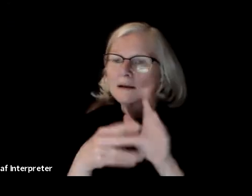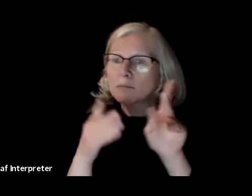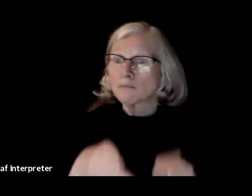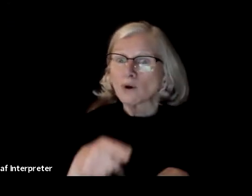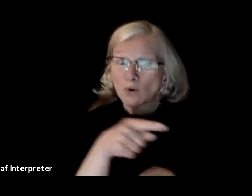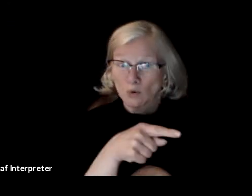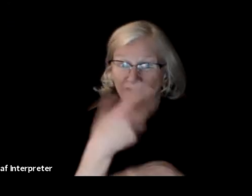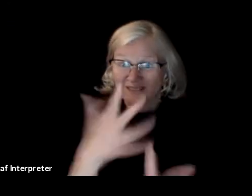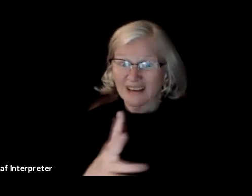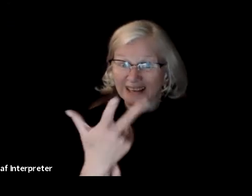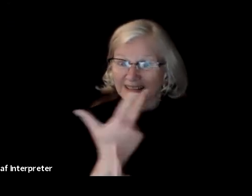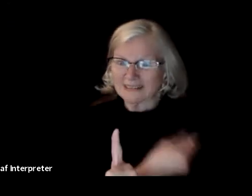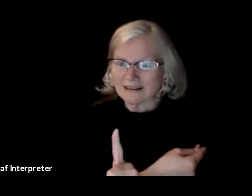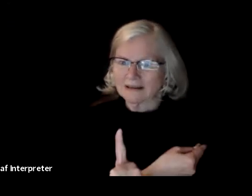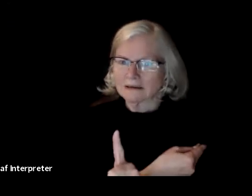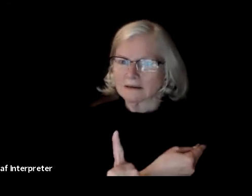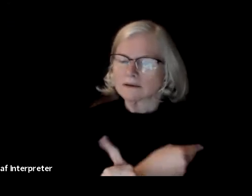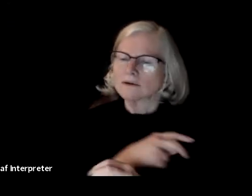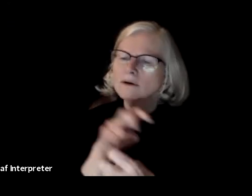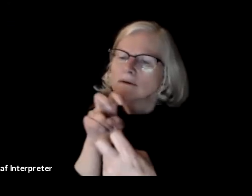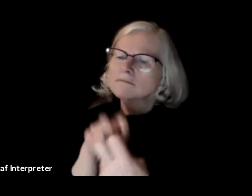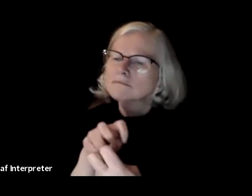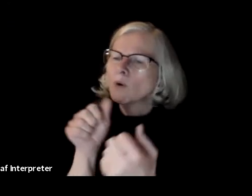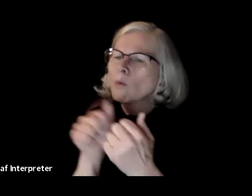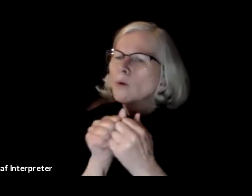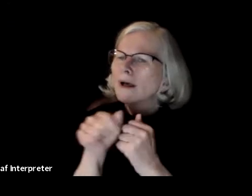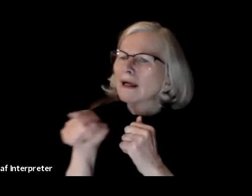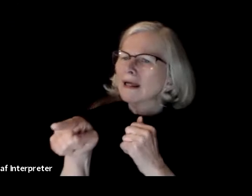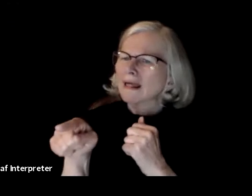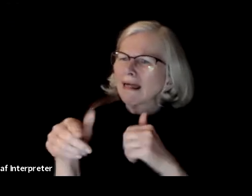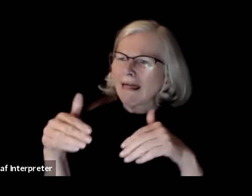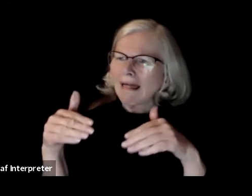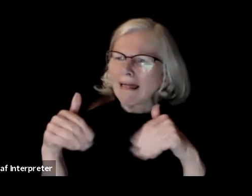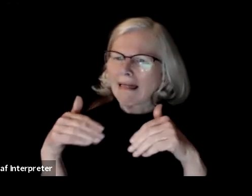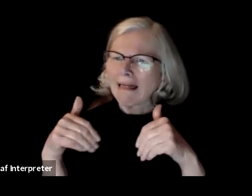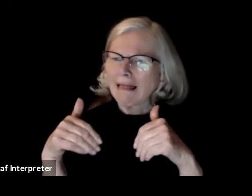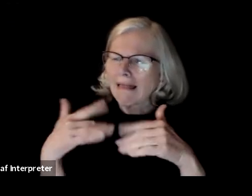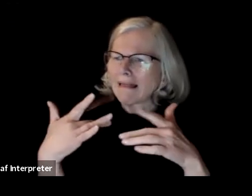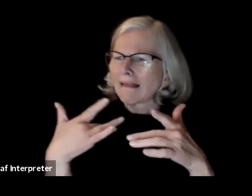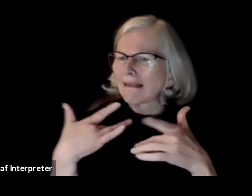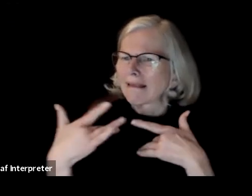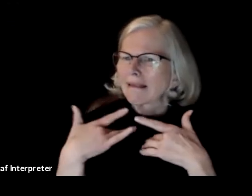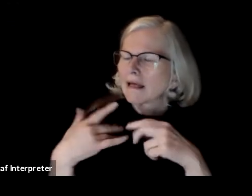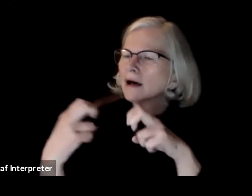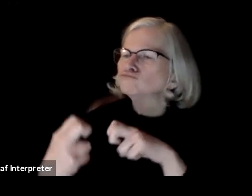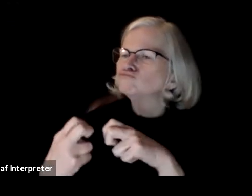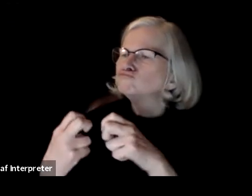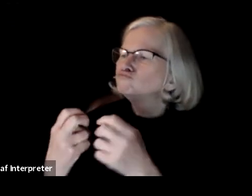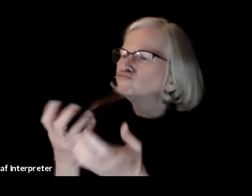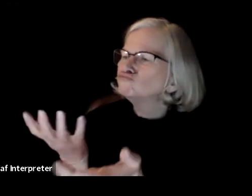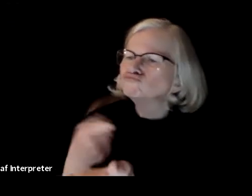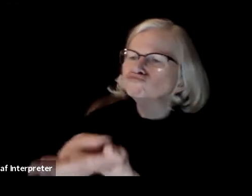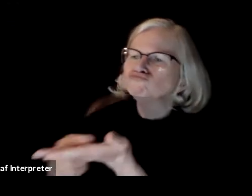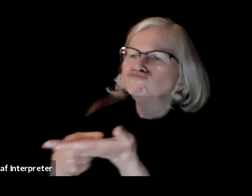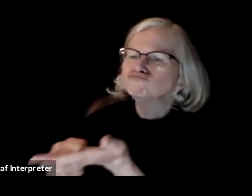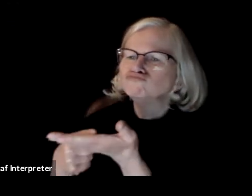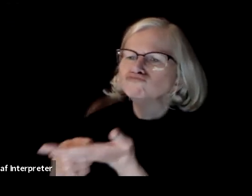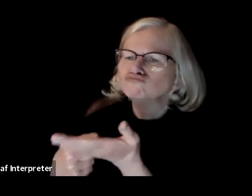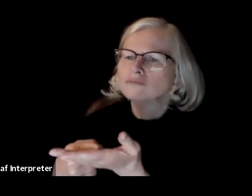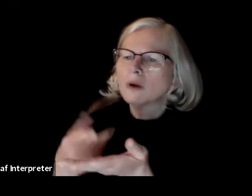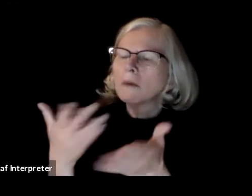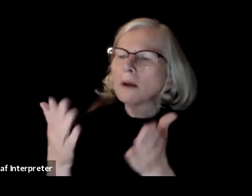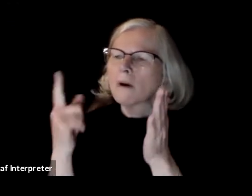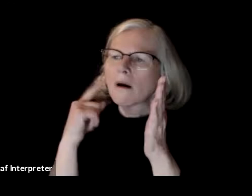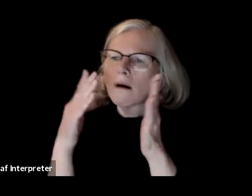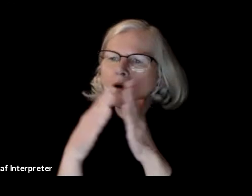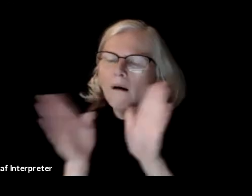concerns. We know that many staff who are not yet vaccinated may be open to the views of coworkers whom they know